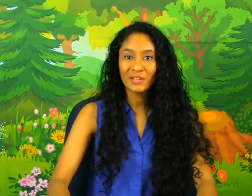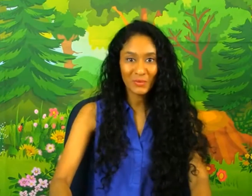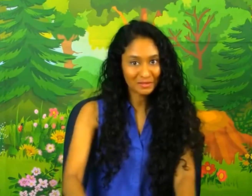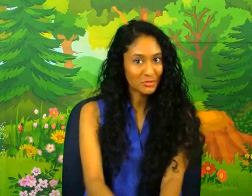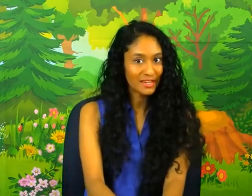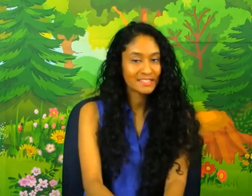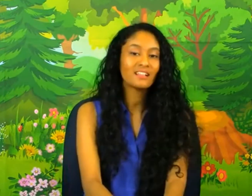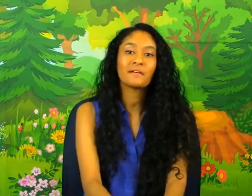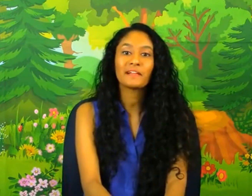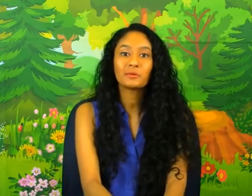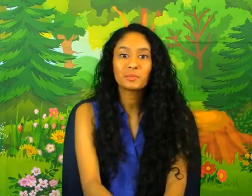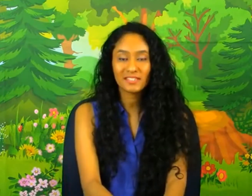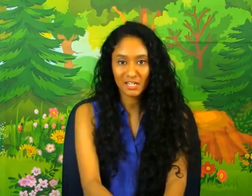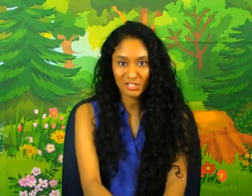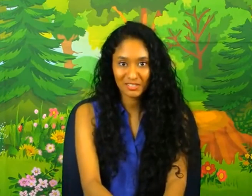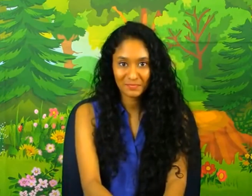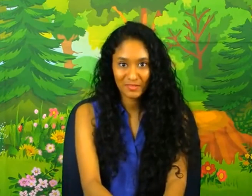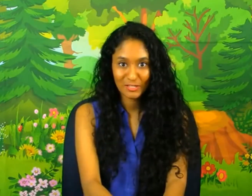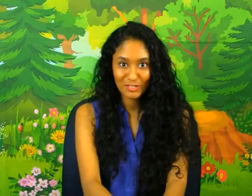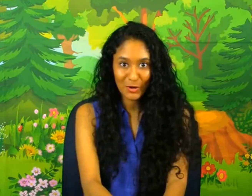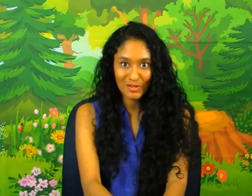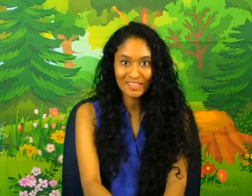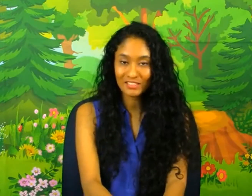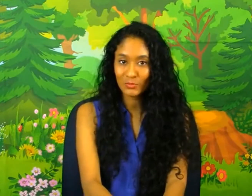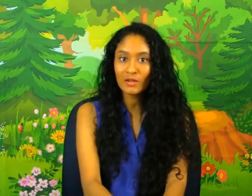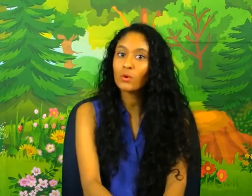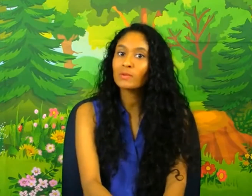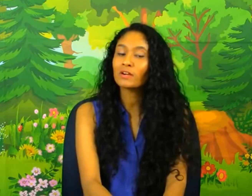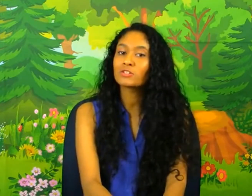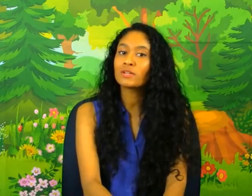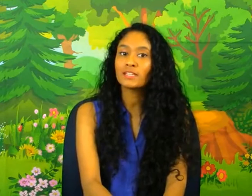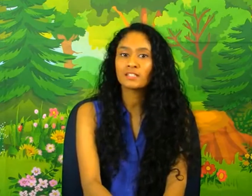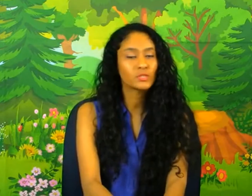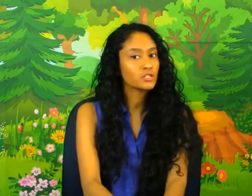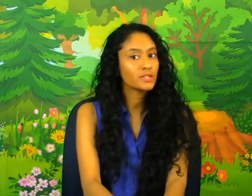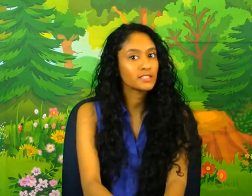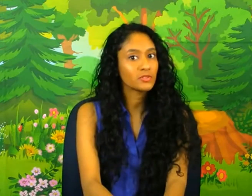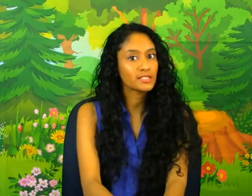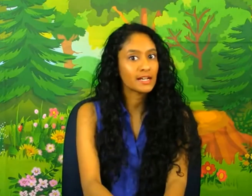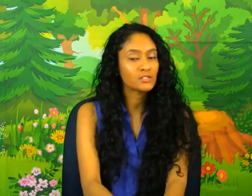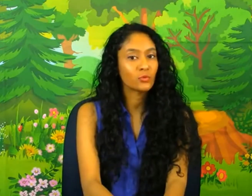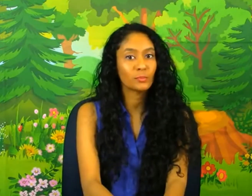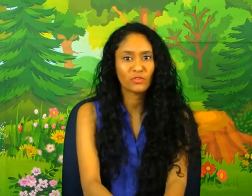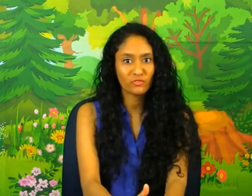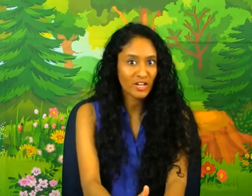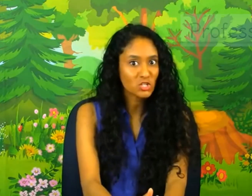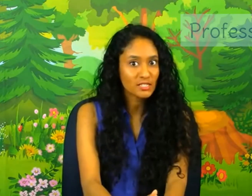everyone, welcome to ASL Online with Miss Tasha. So this week what we are doing is we are doing different signs for professions